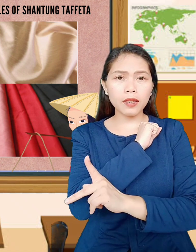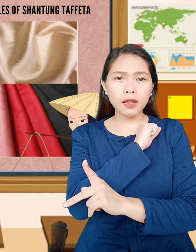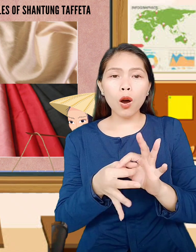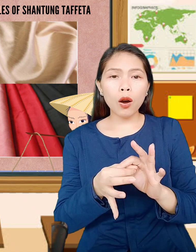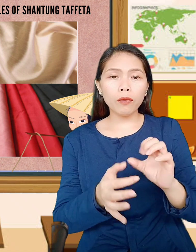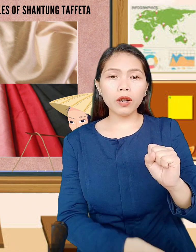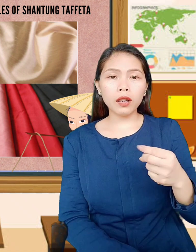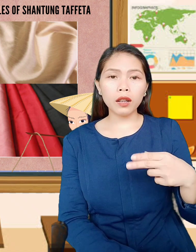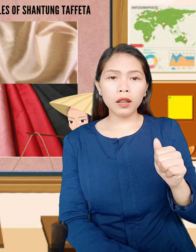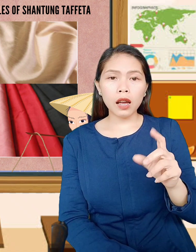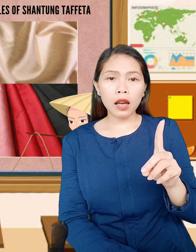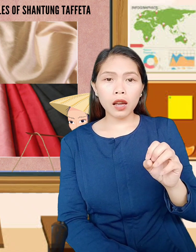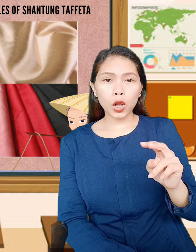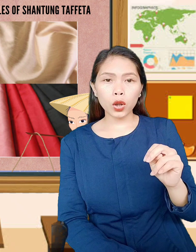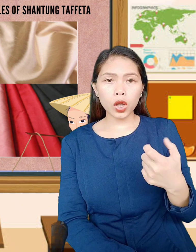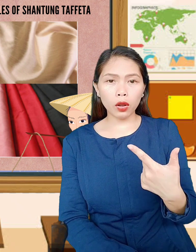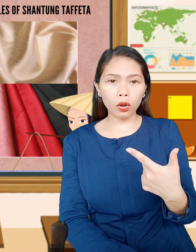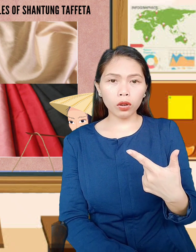Shandong.